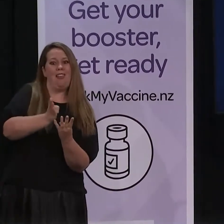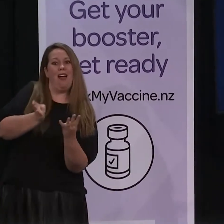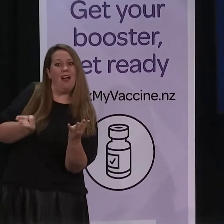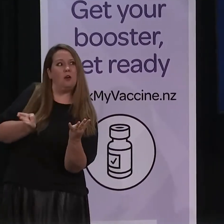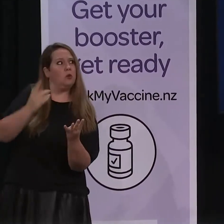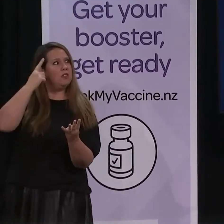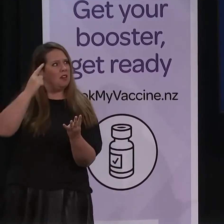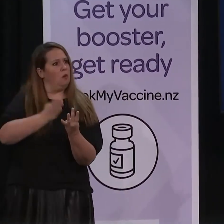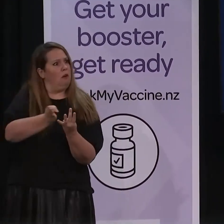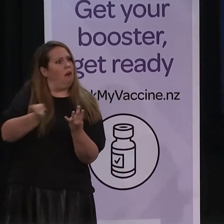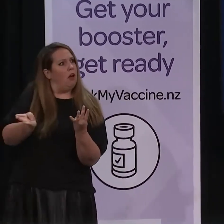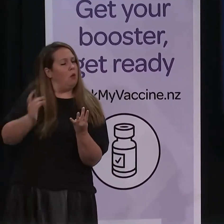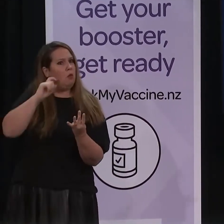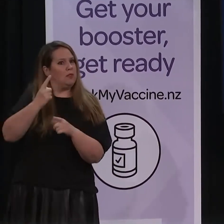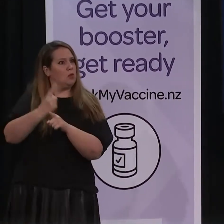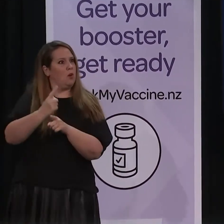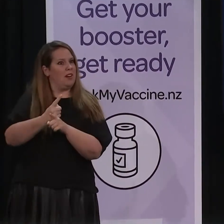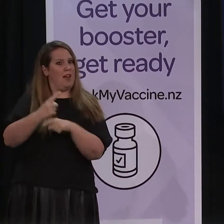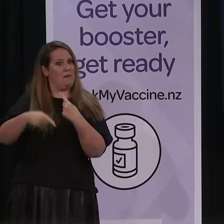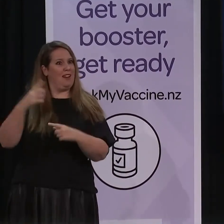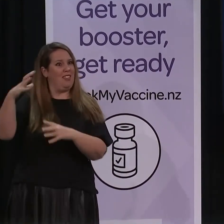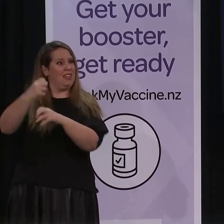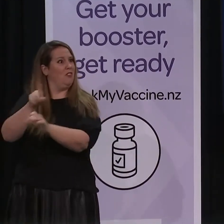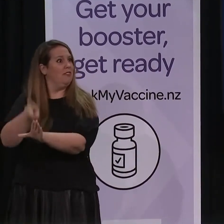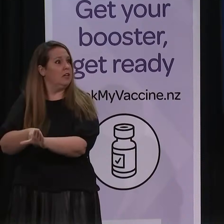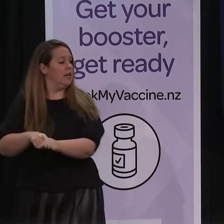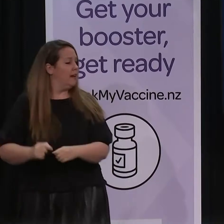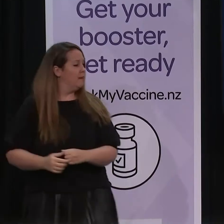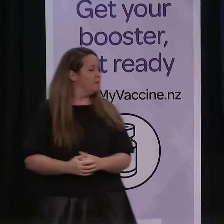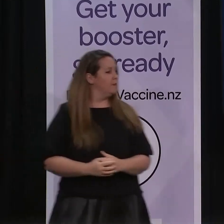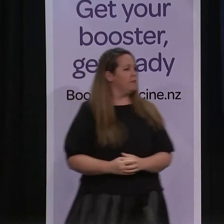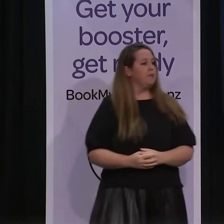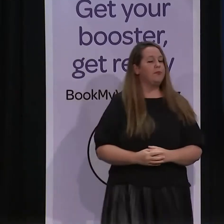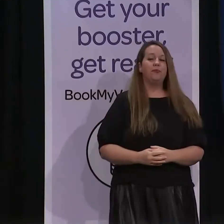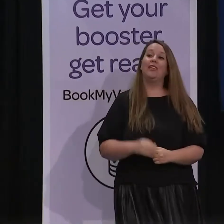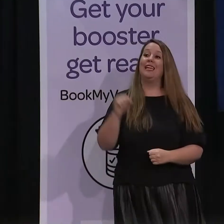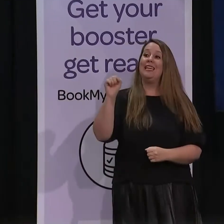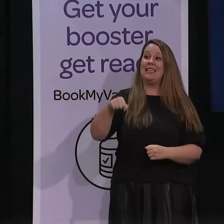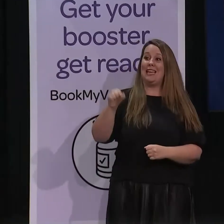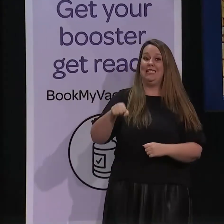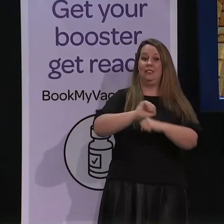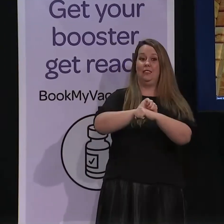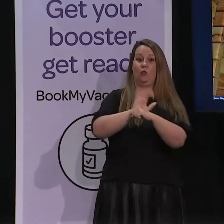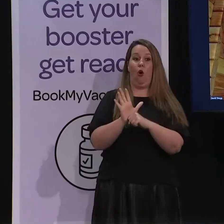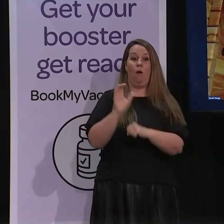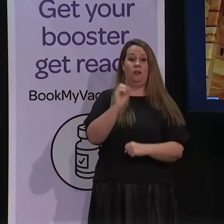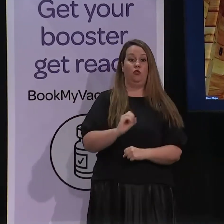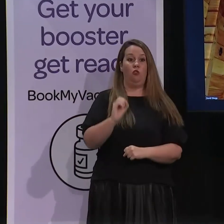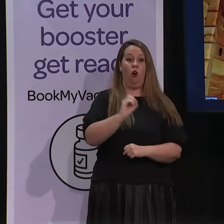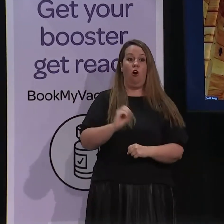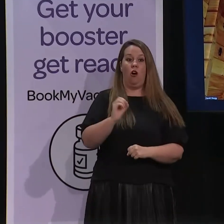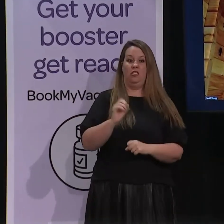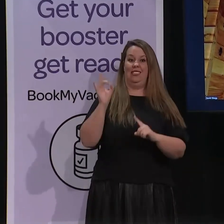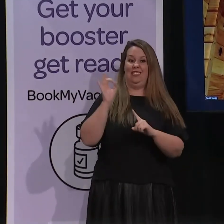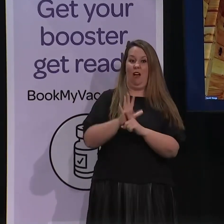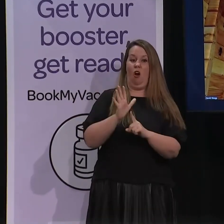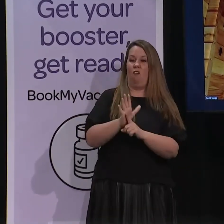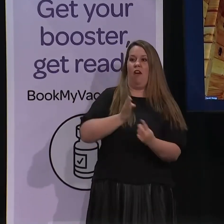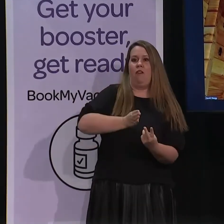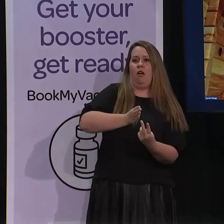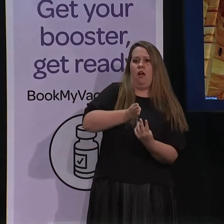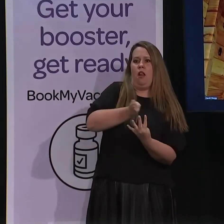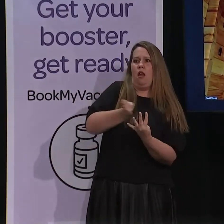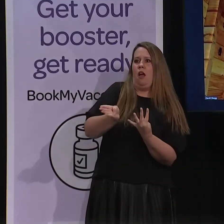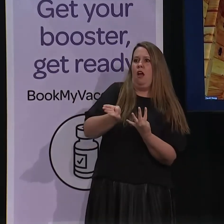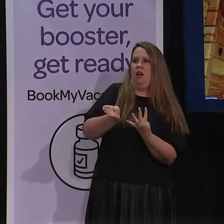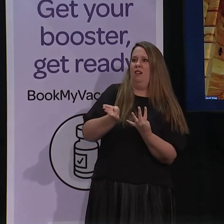Omicron, and the virus is replicating massively around the world, so we must expect that